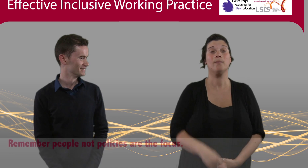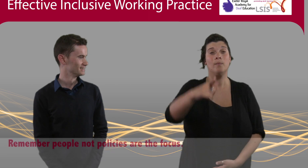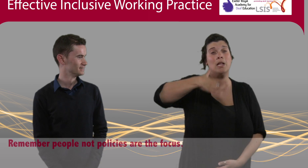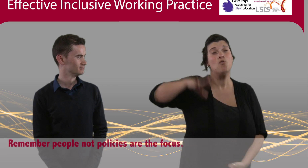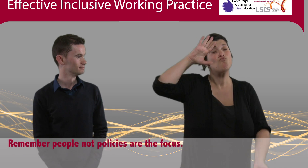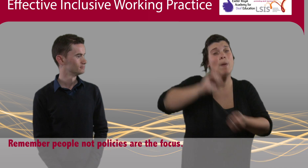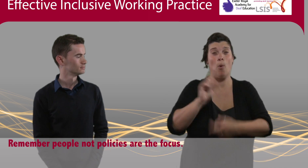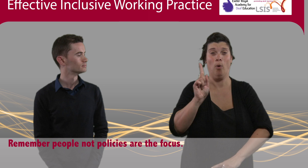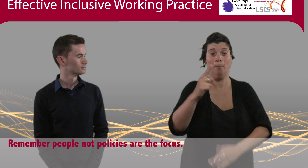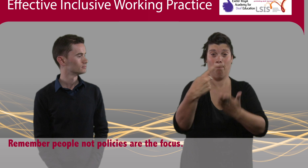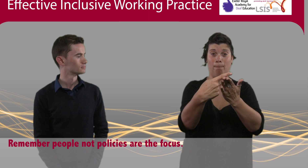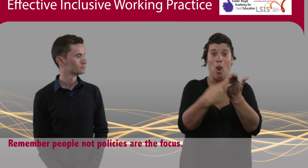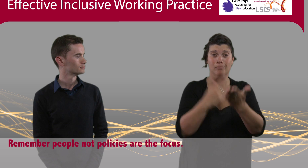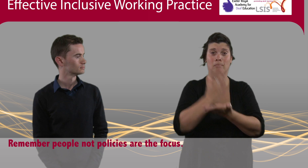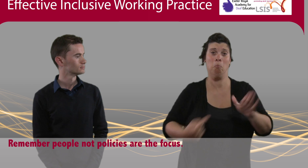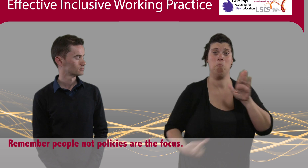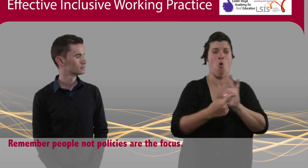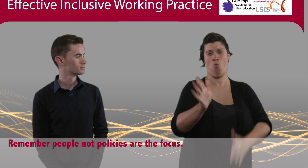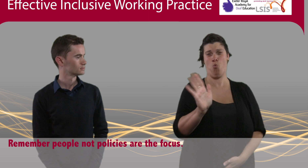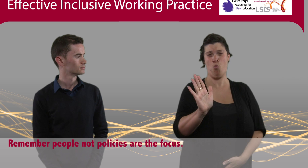Remember, people, not policies, are the focus.